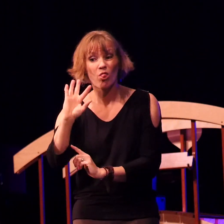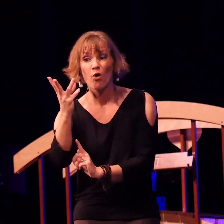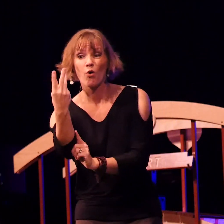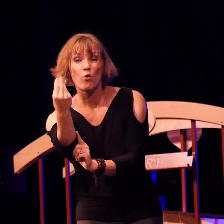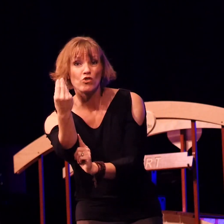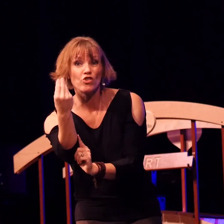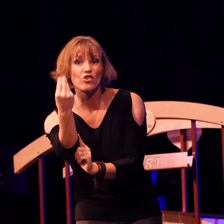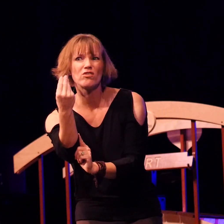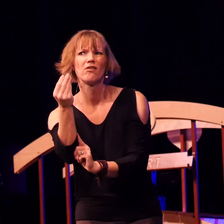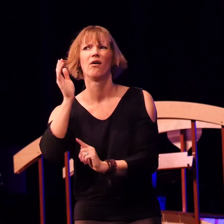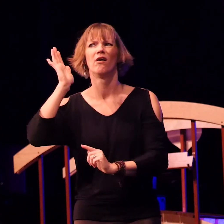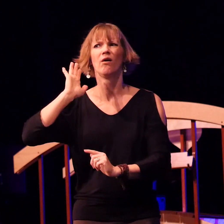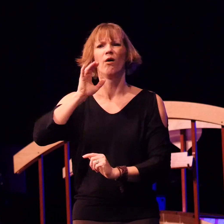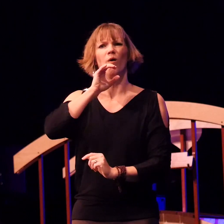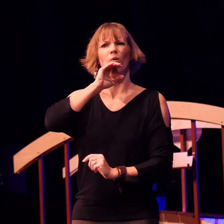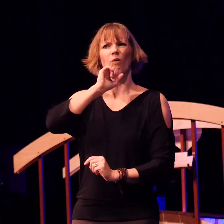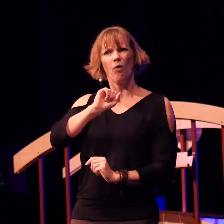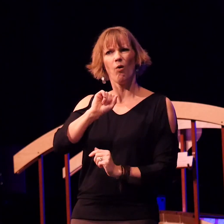old, divisive,